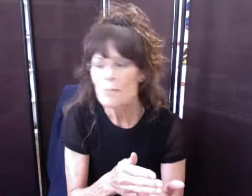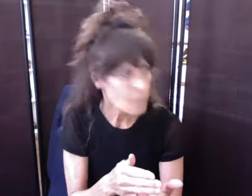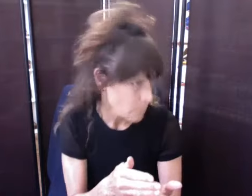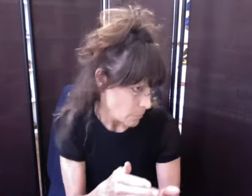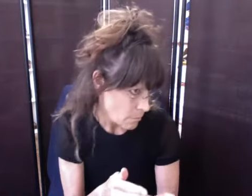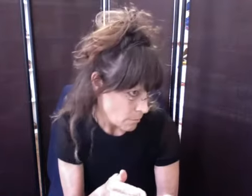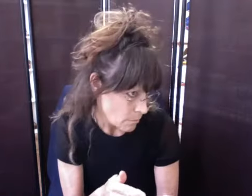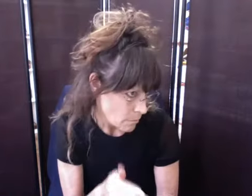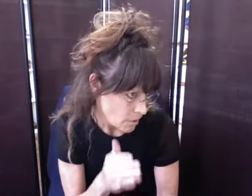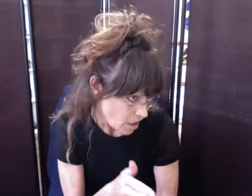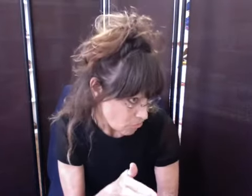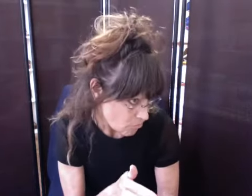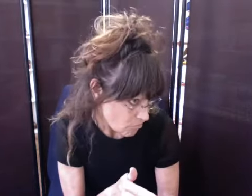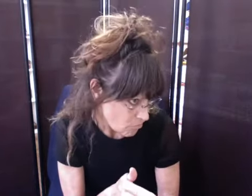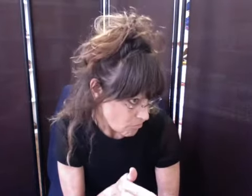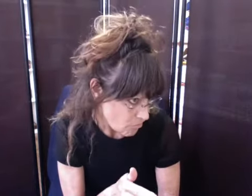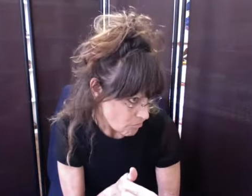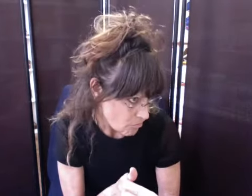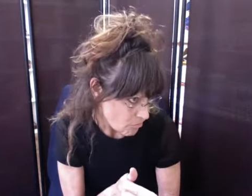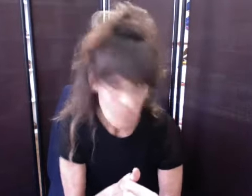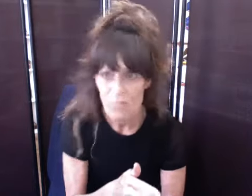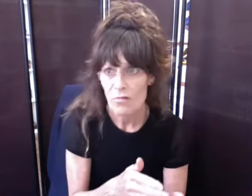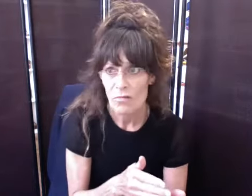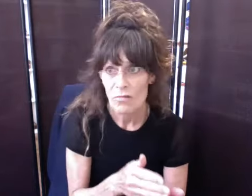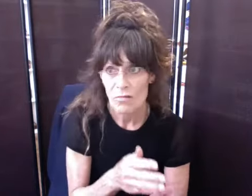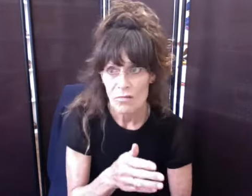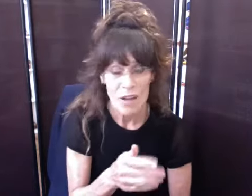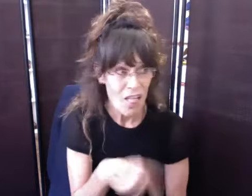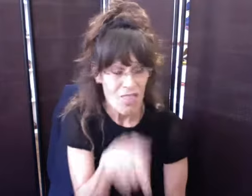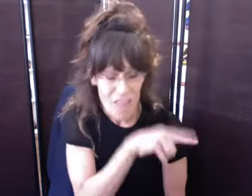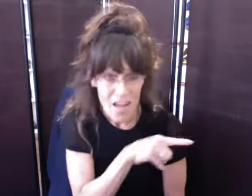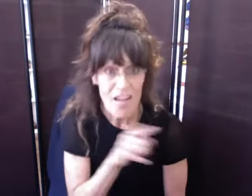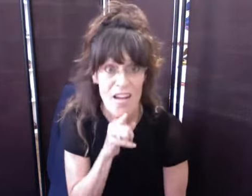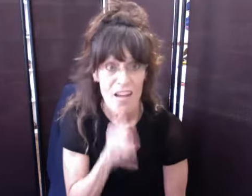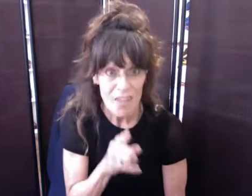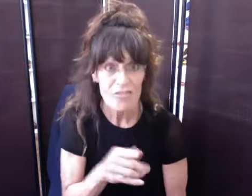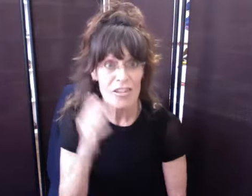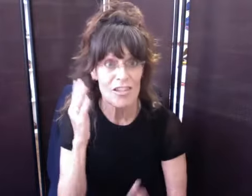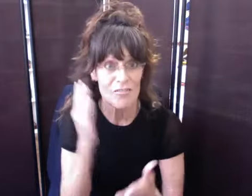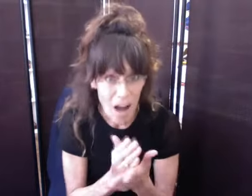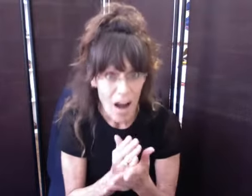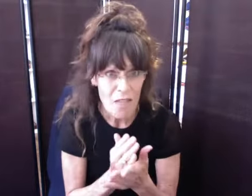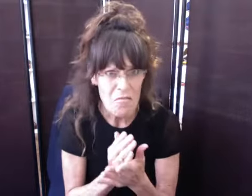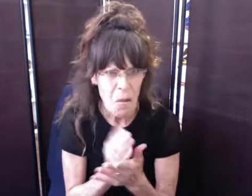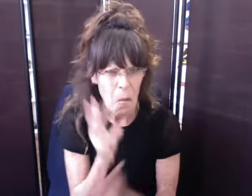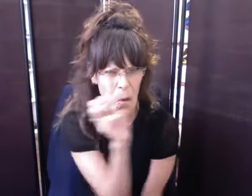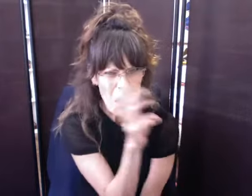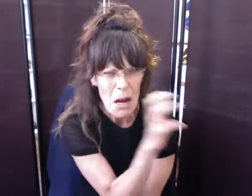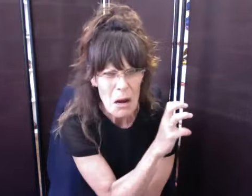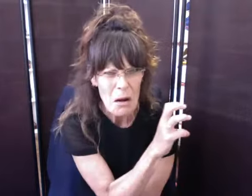be a humorous little thing for us, but the truth is they actually do. As weird as that might sound, they actually do. And